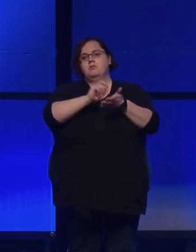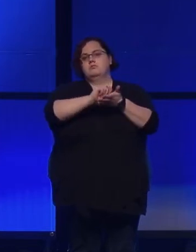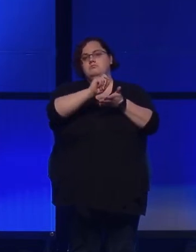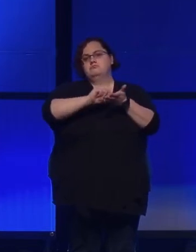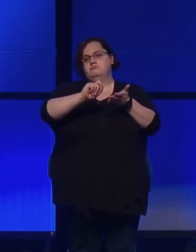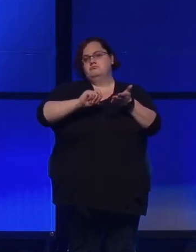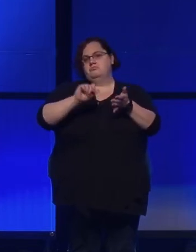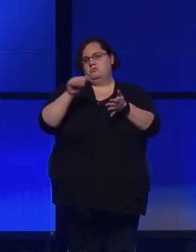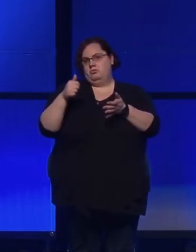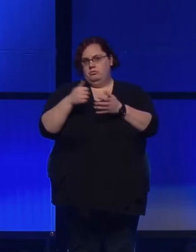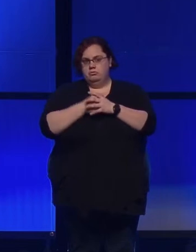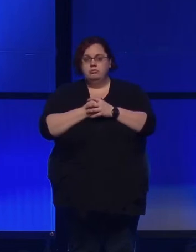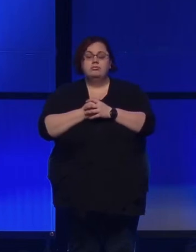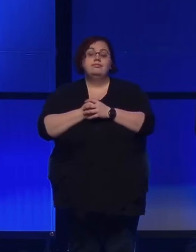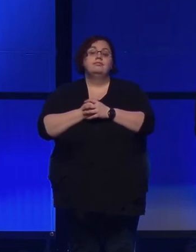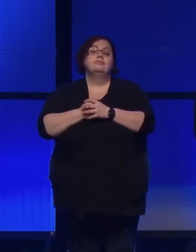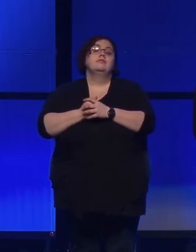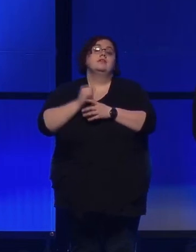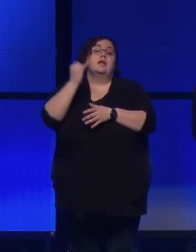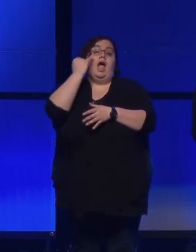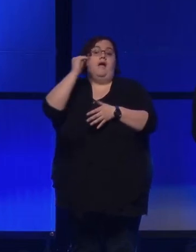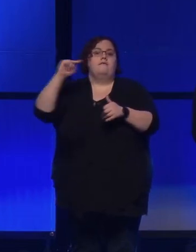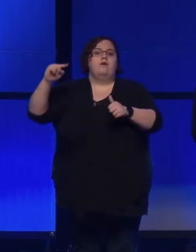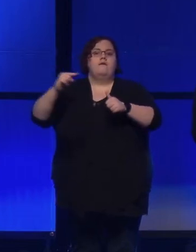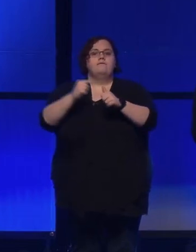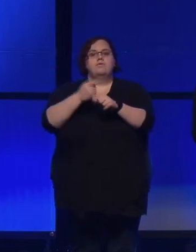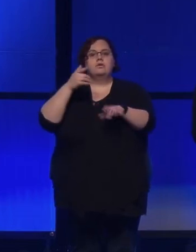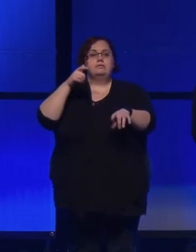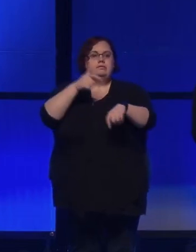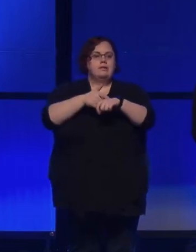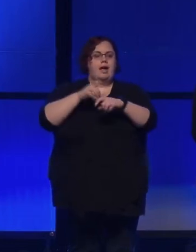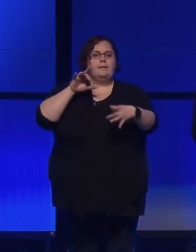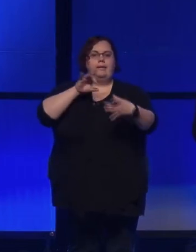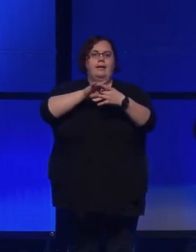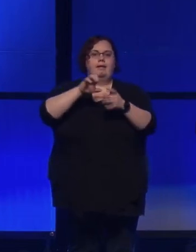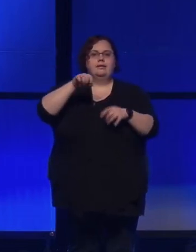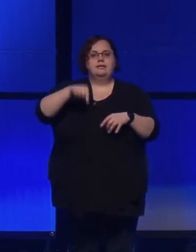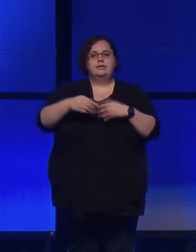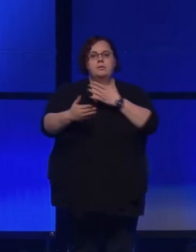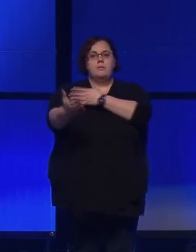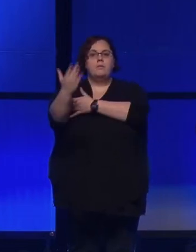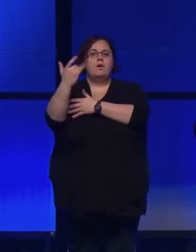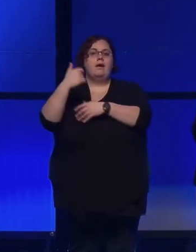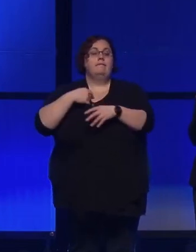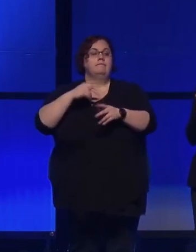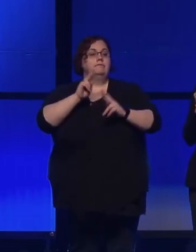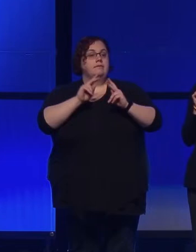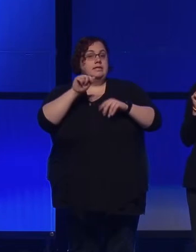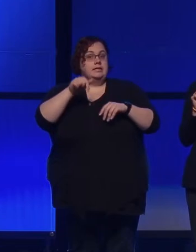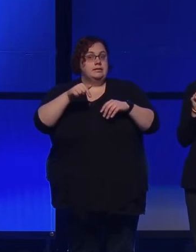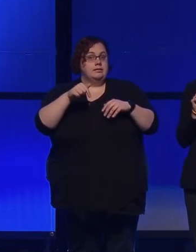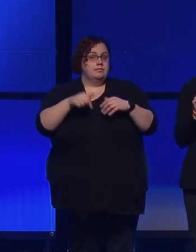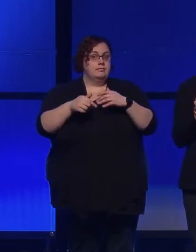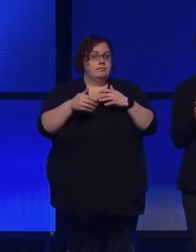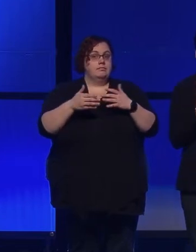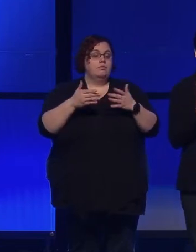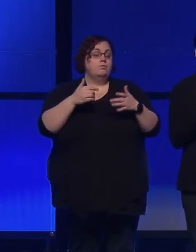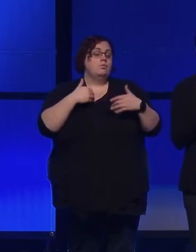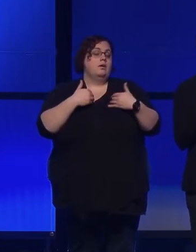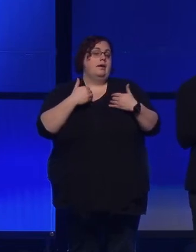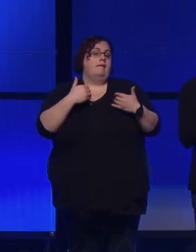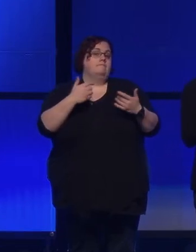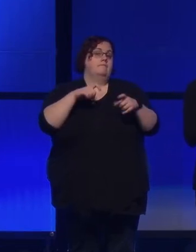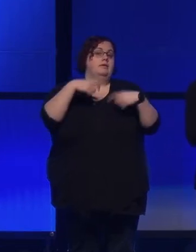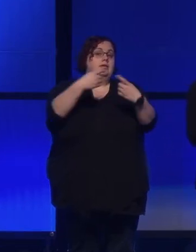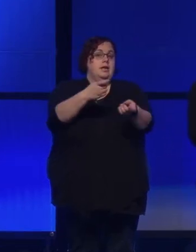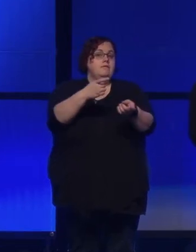check off. Now, if this is your first time connecting this morning and coming and visiting with us, we have a gift for you.